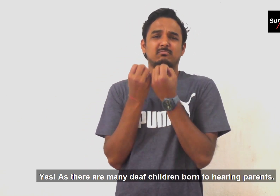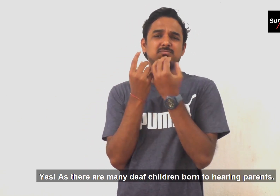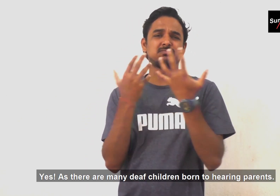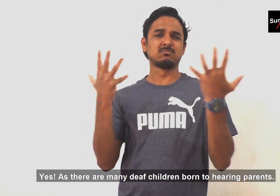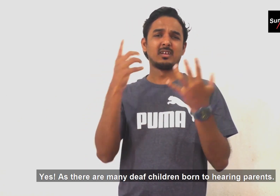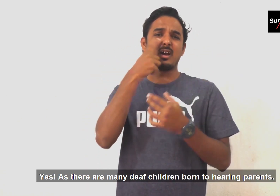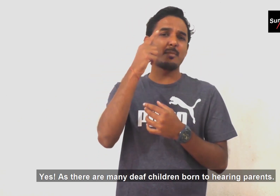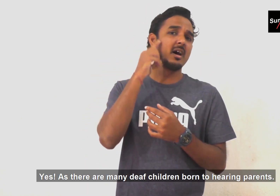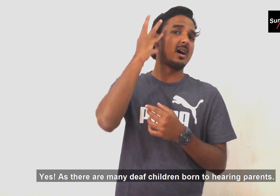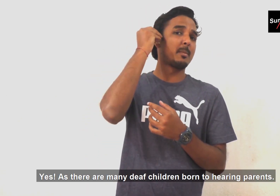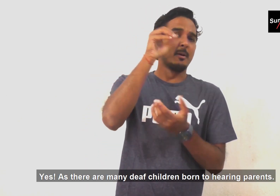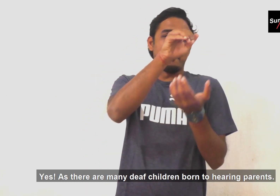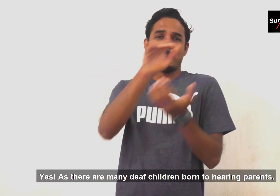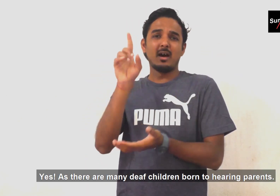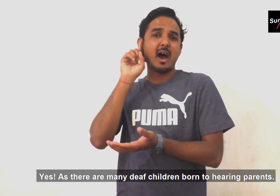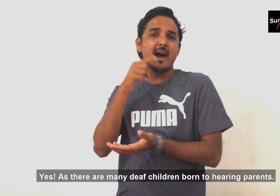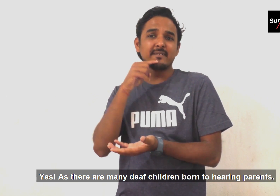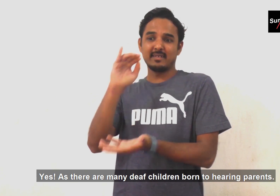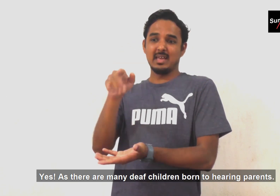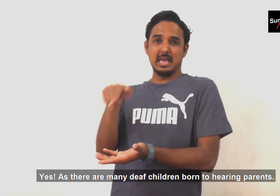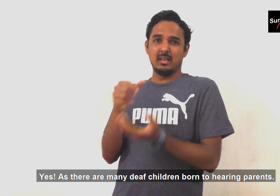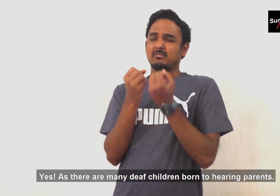there are many deaf children born to hearing parents.